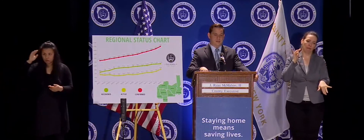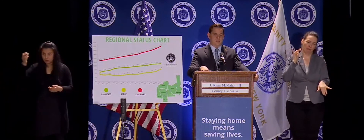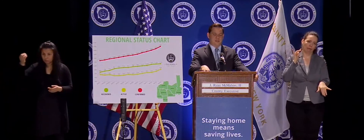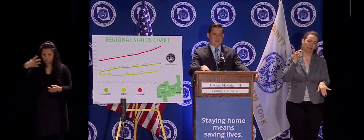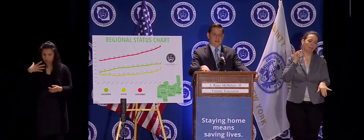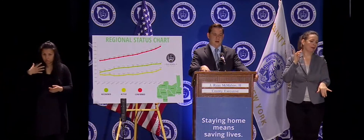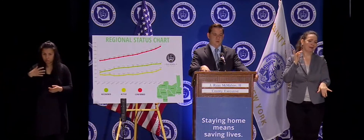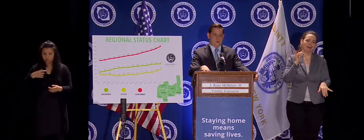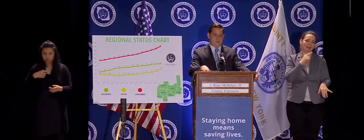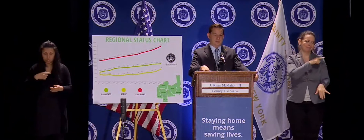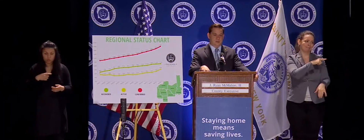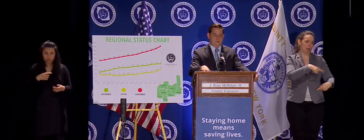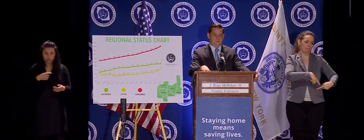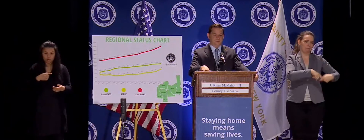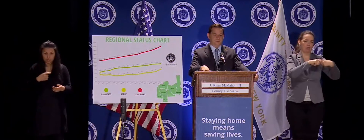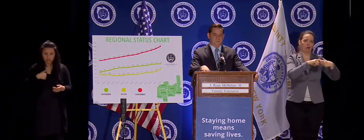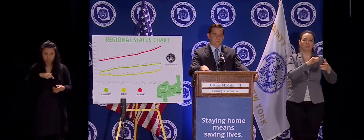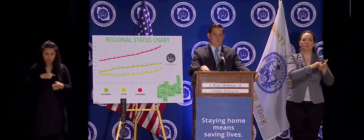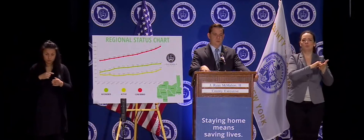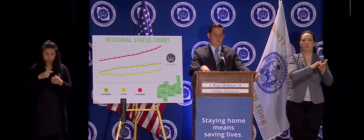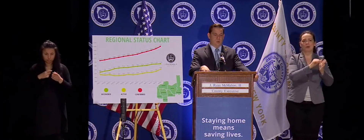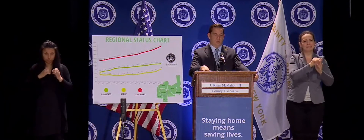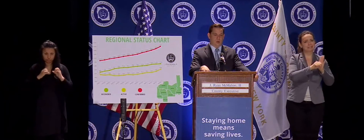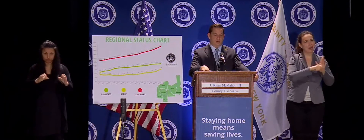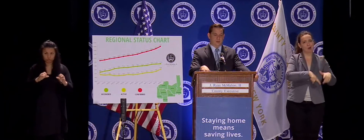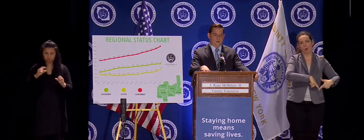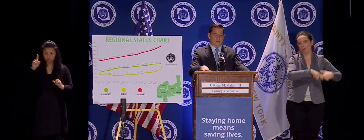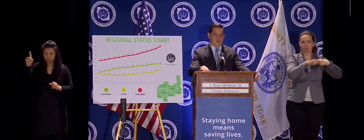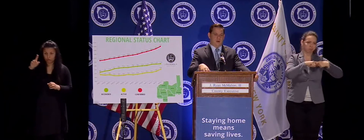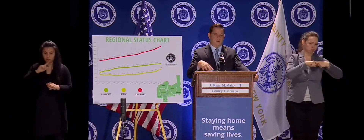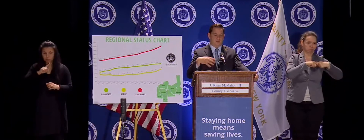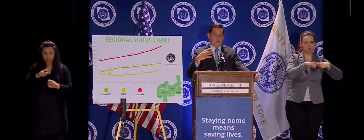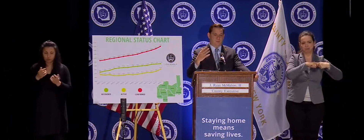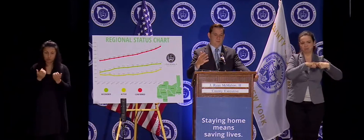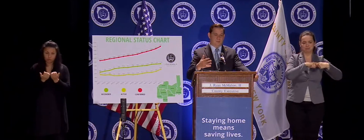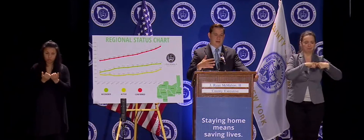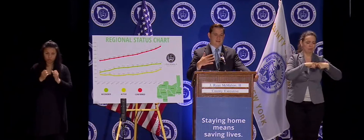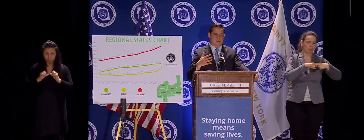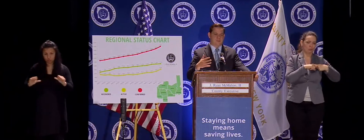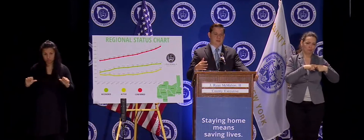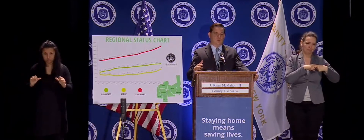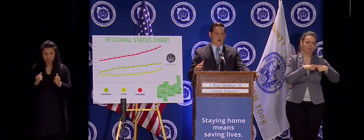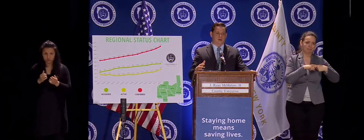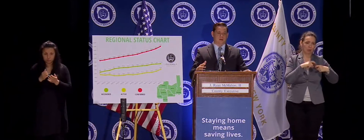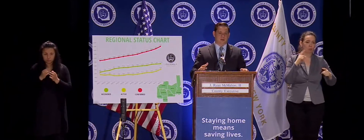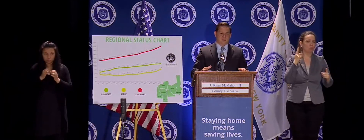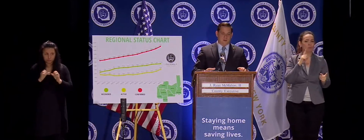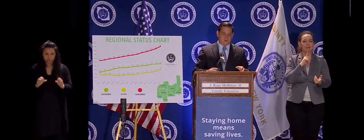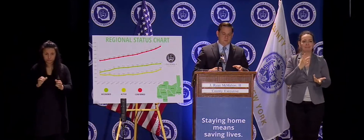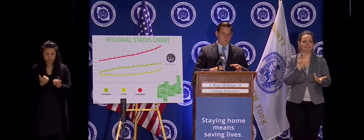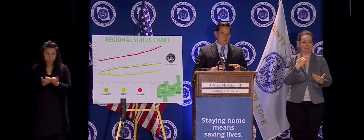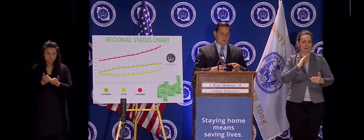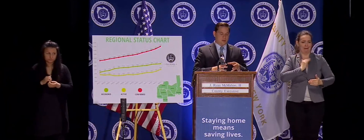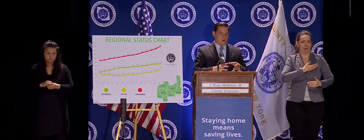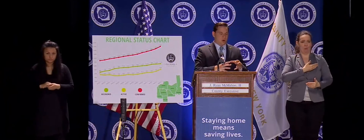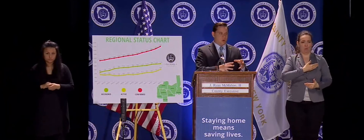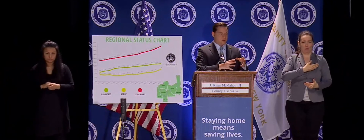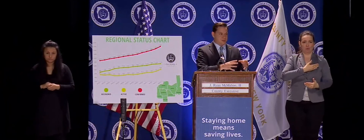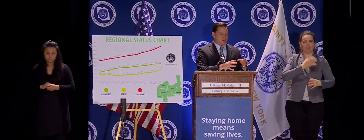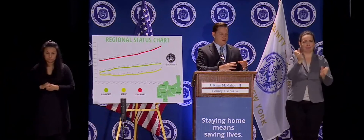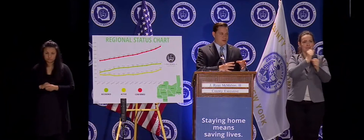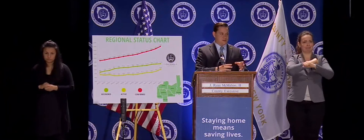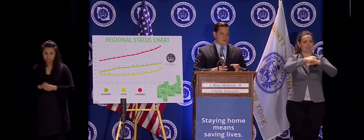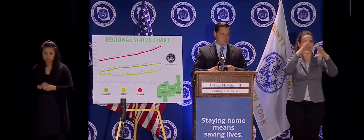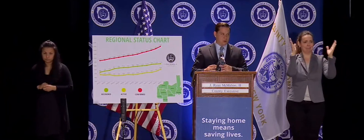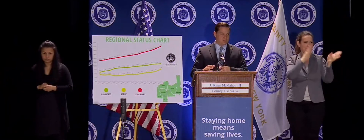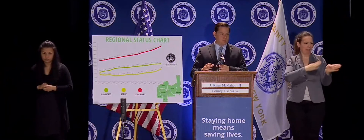what it details out, Tim, is more of our concepts on what can go in